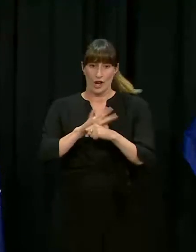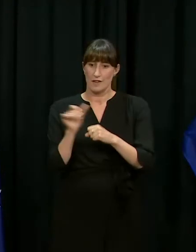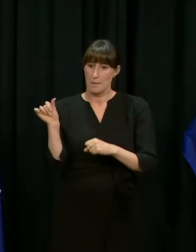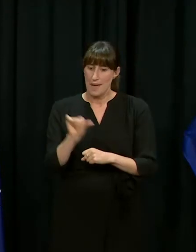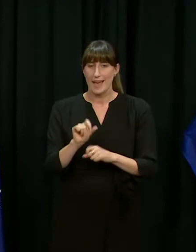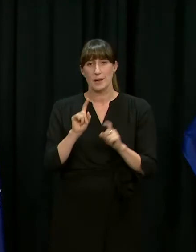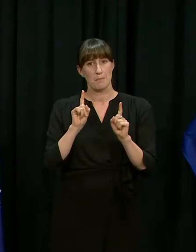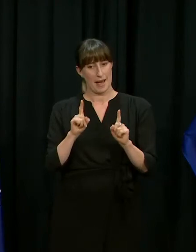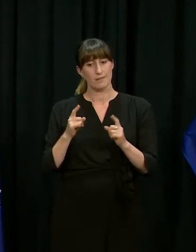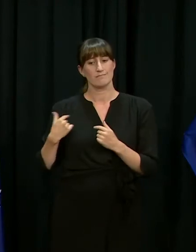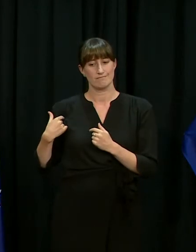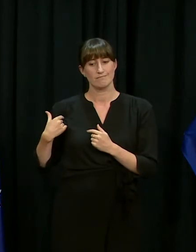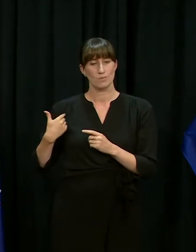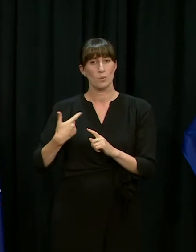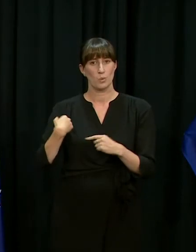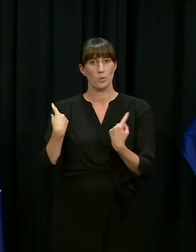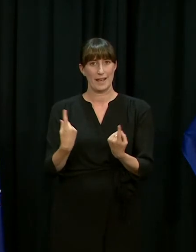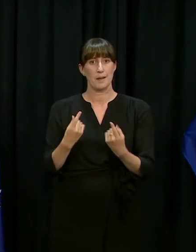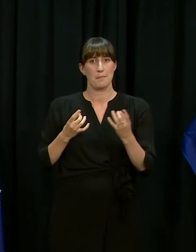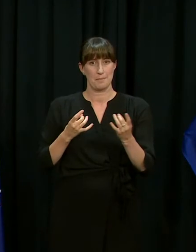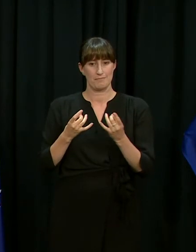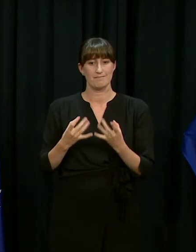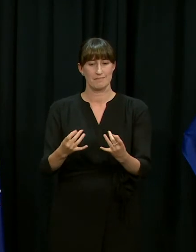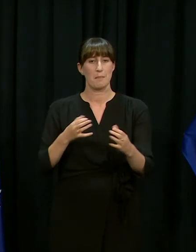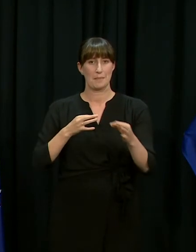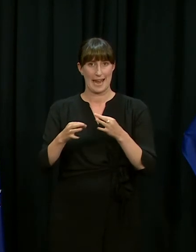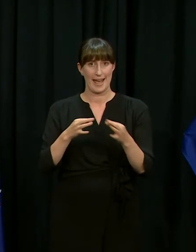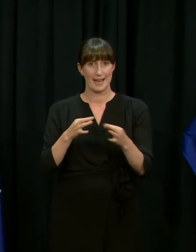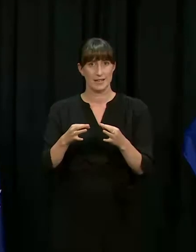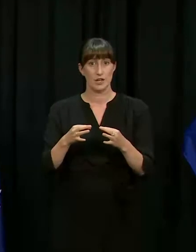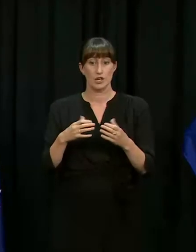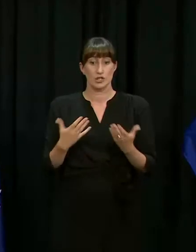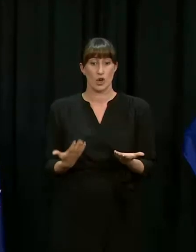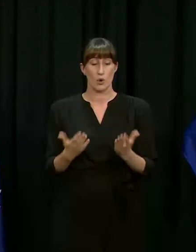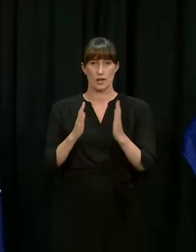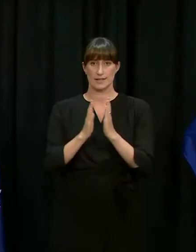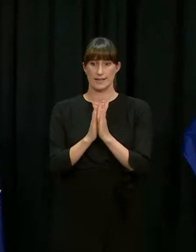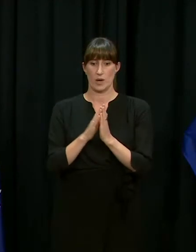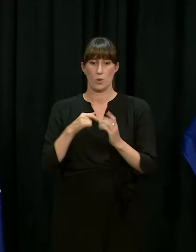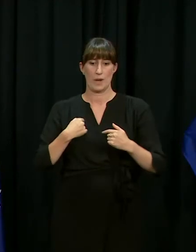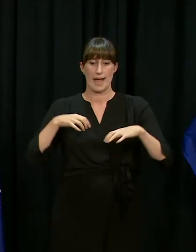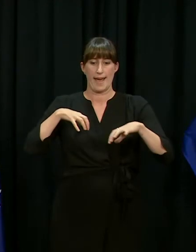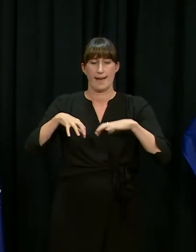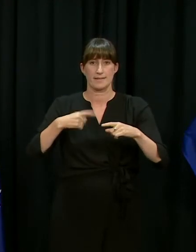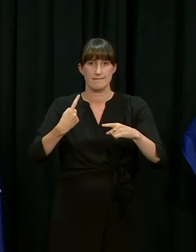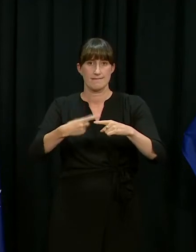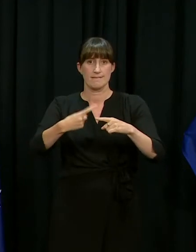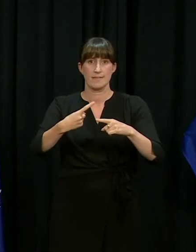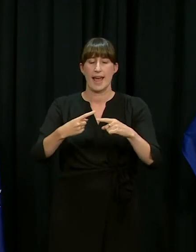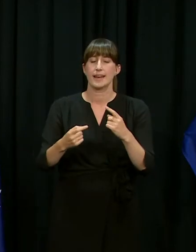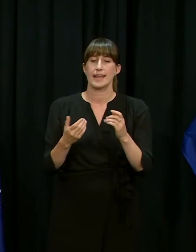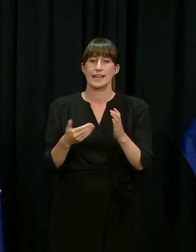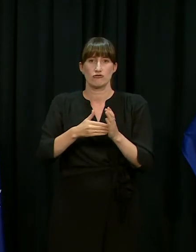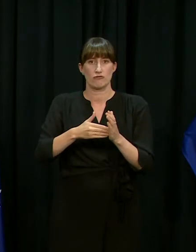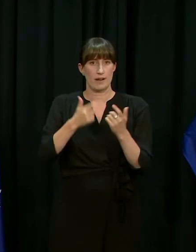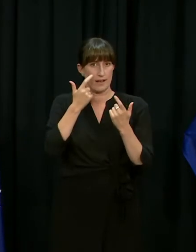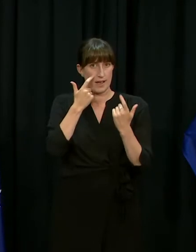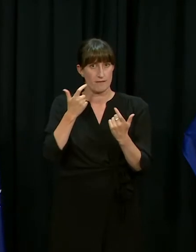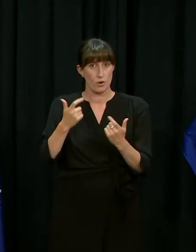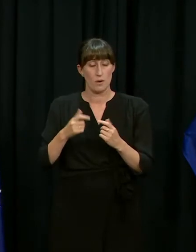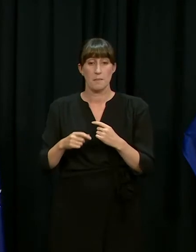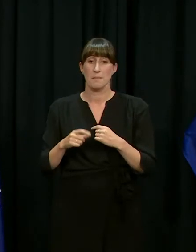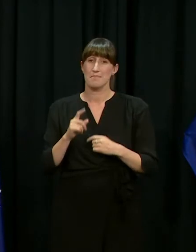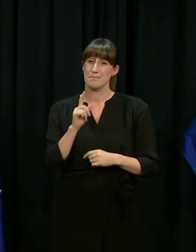unknown, that plan is to move quickly and with caution, as we did on Sunday. However, it is also our plan to avoid using